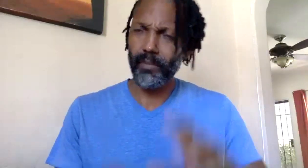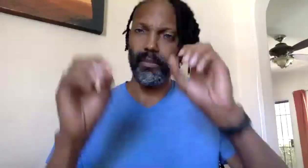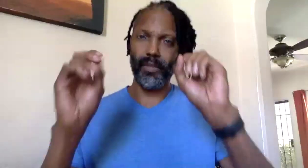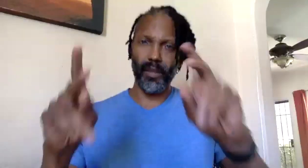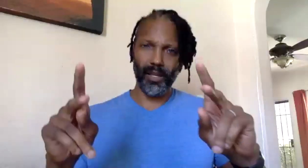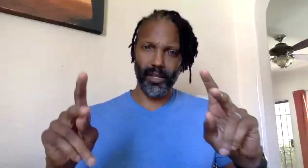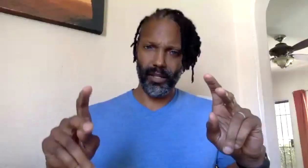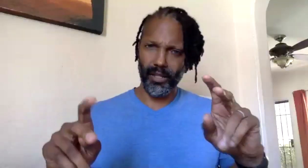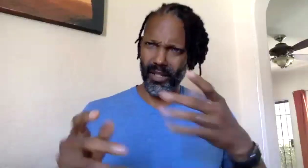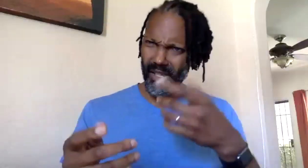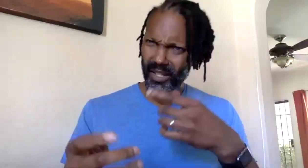Oh, okay.